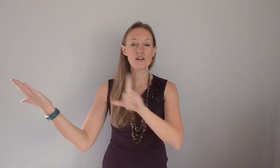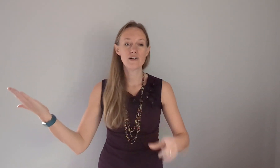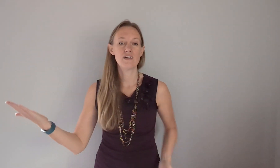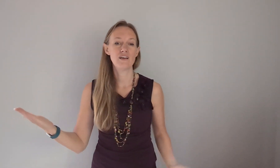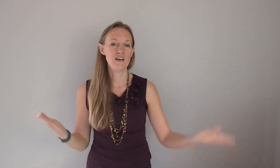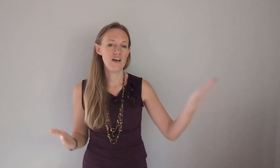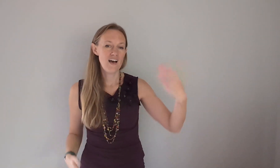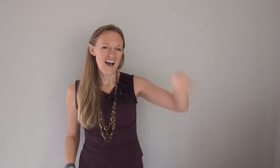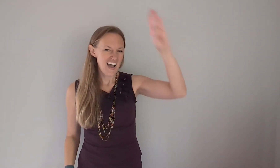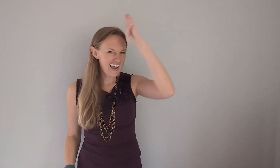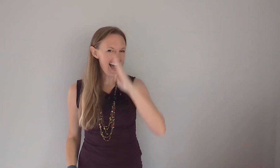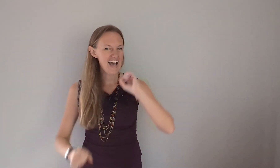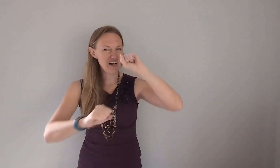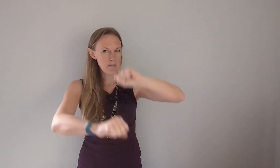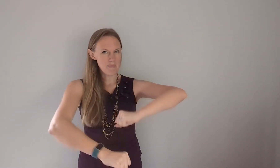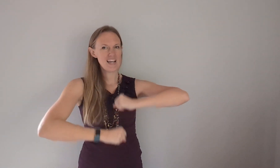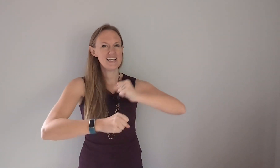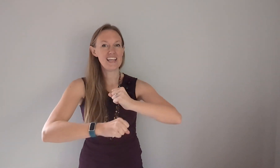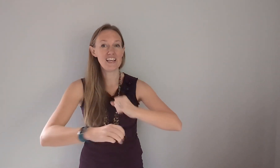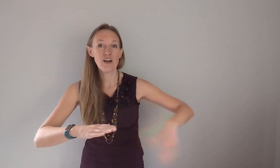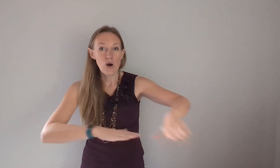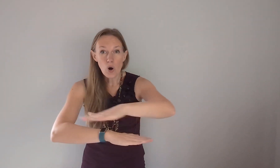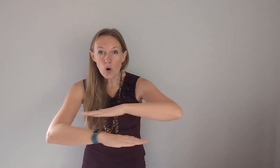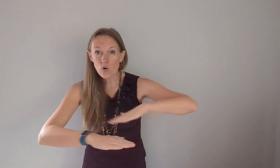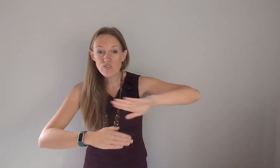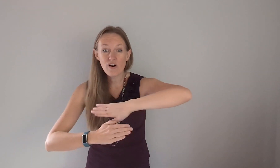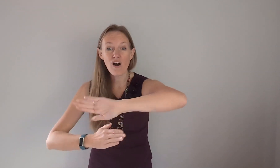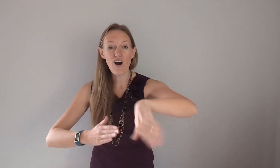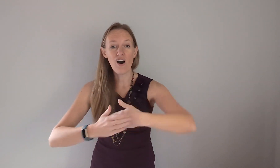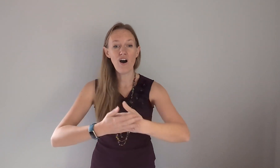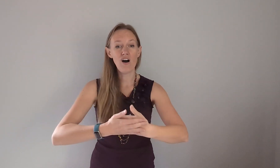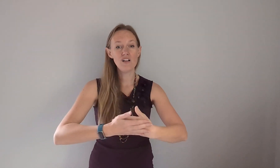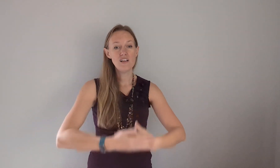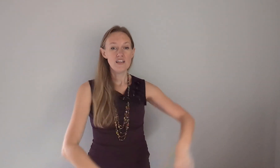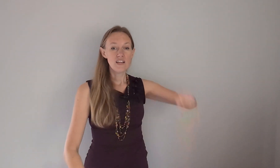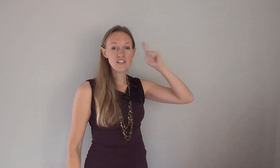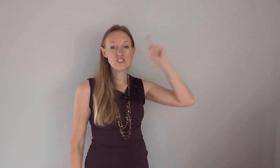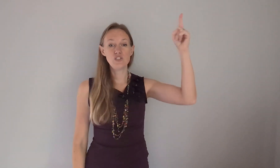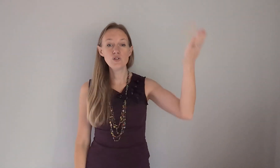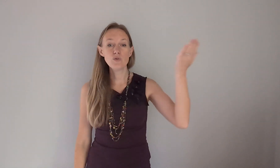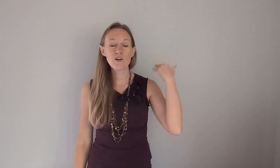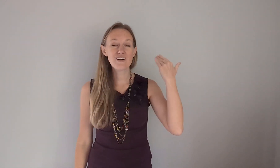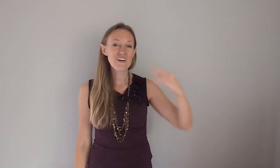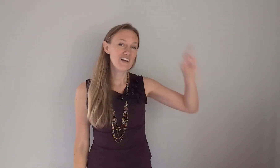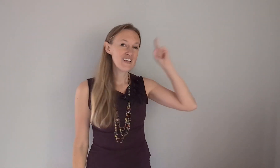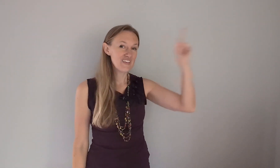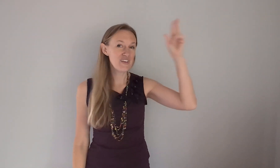Lord, God Almighty, over all. 'Cause you were,